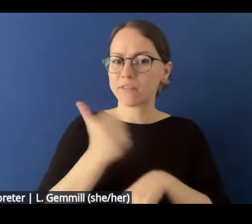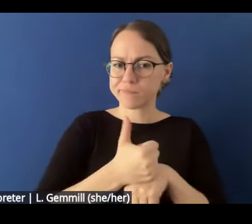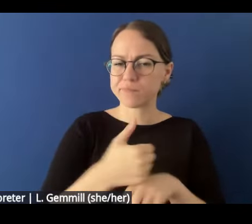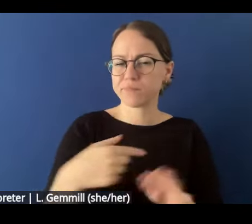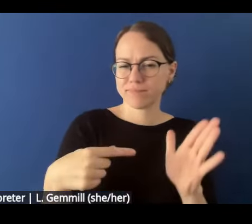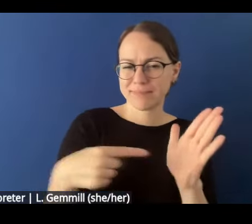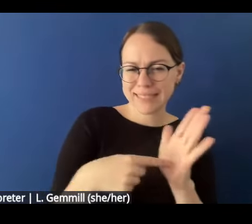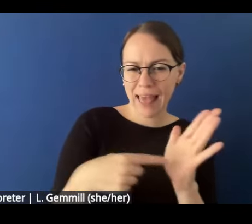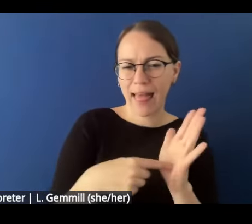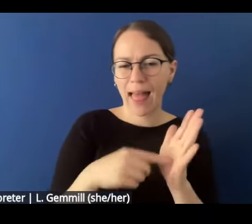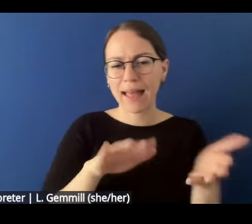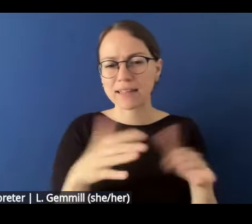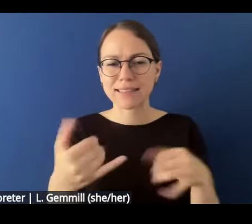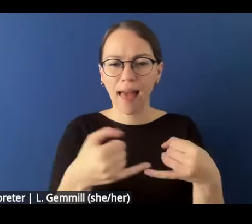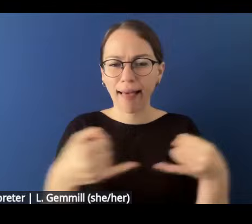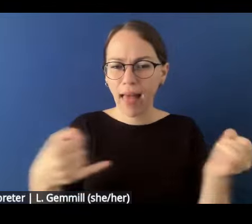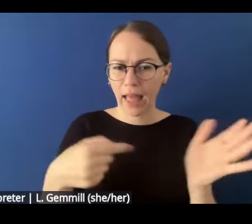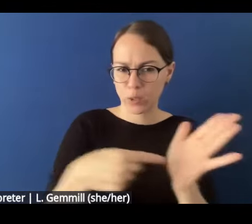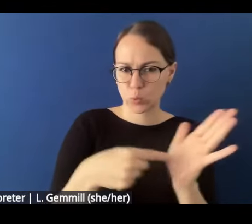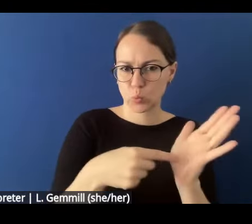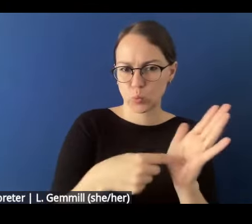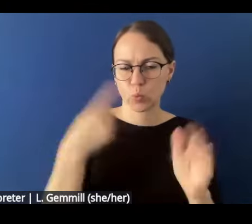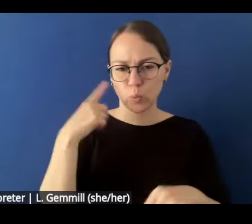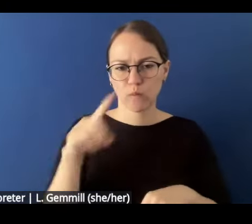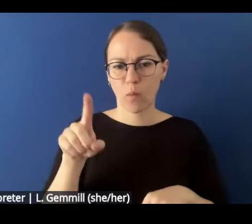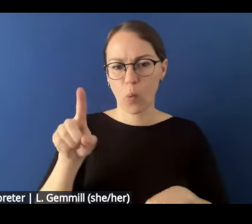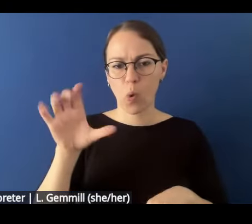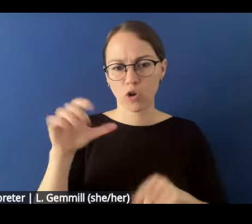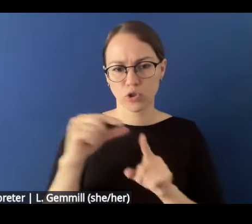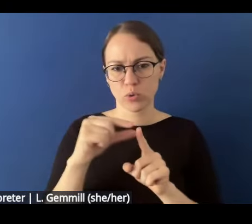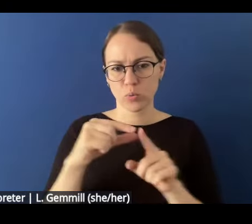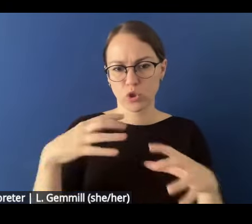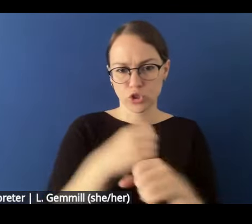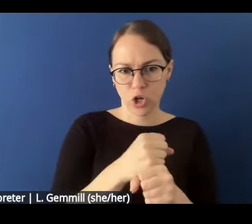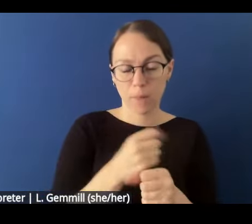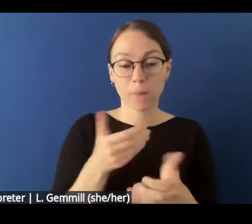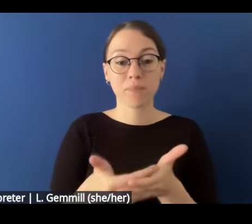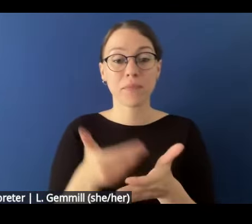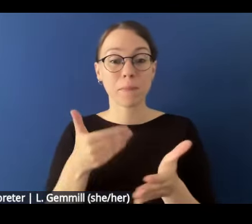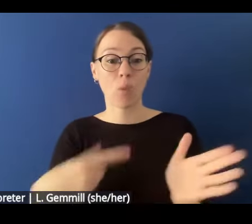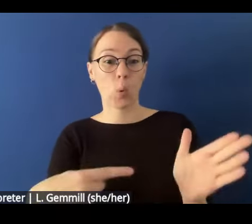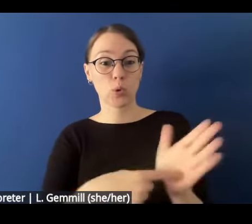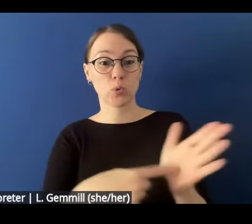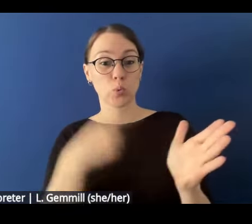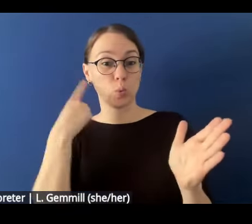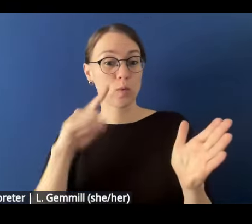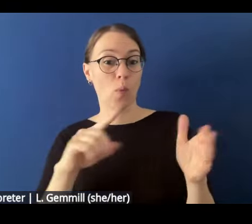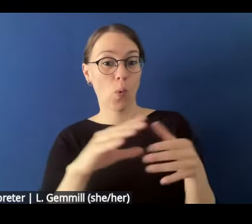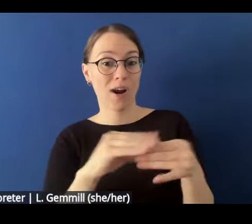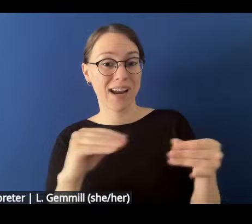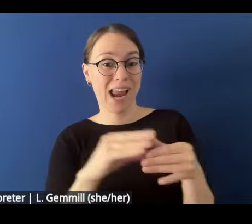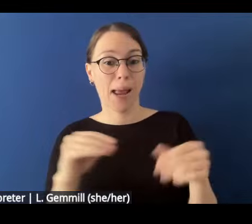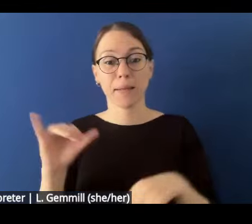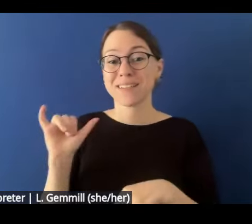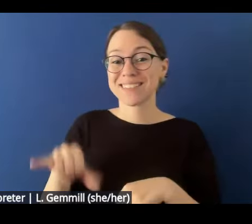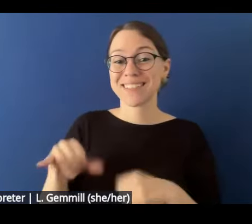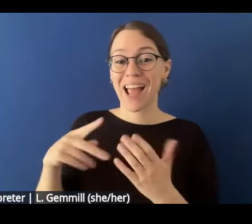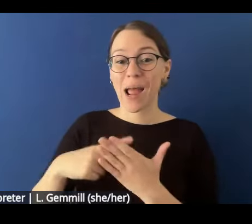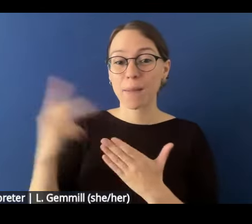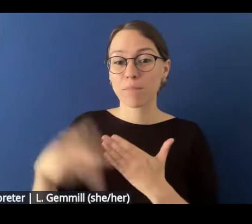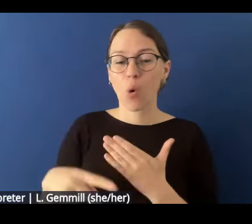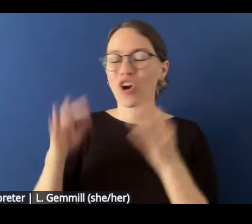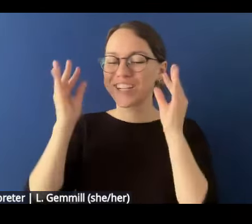summary. Prior to the deadline for comments, my client, Invest in My Kids, decided that they wanted to proceed with a different